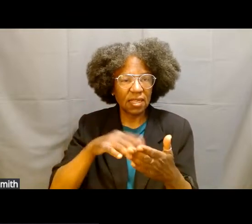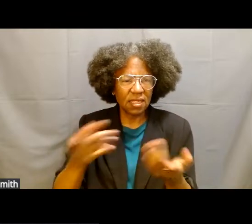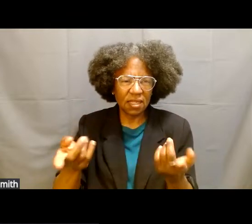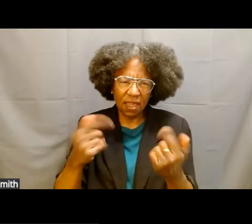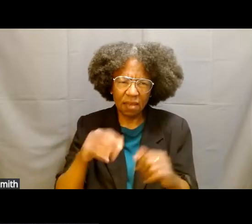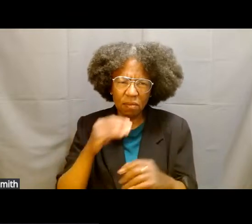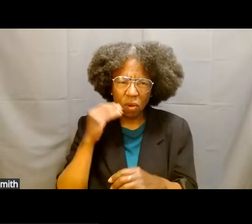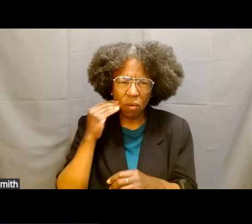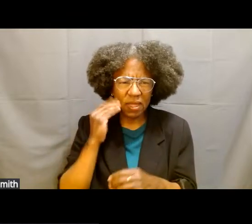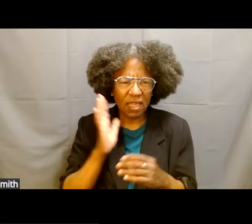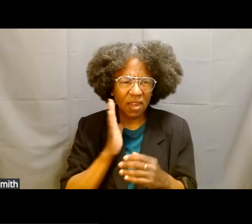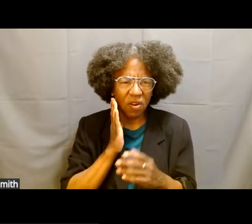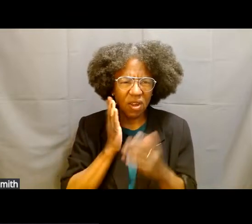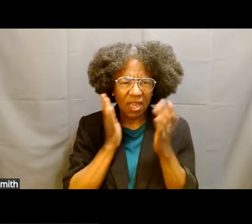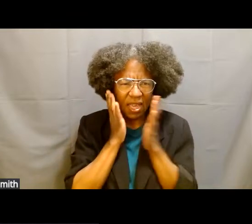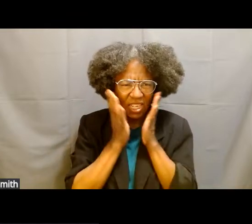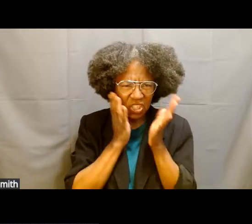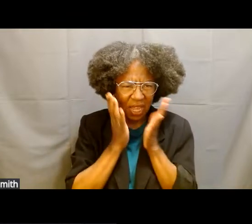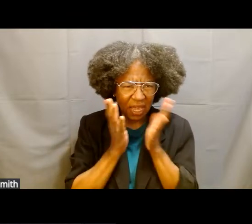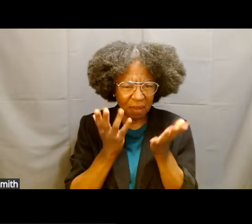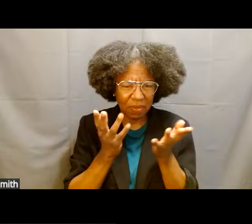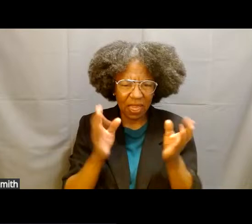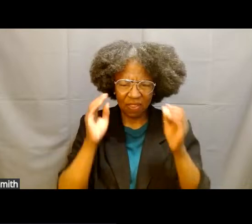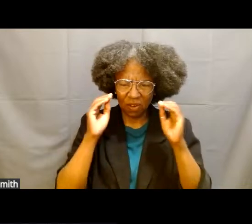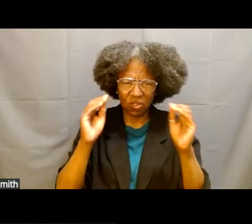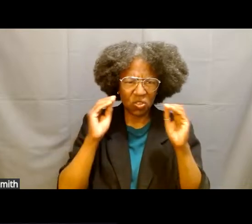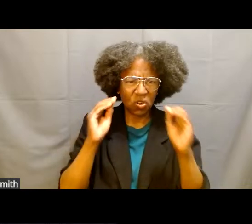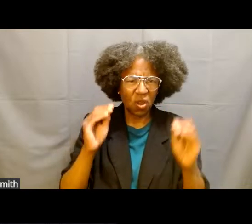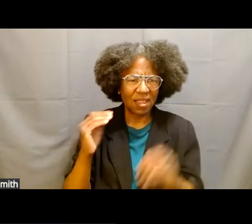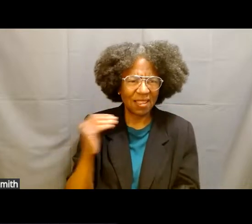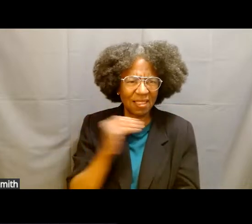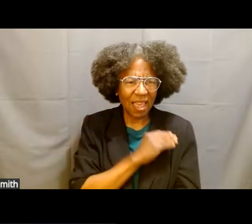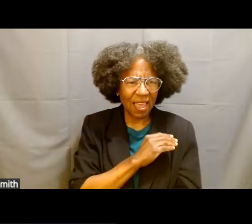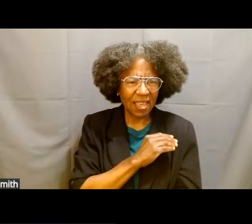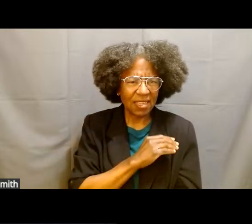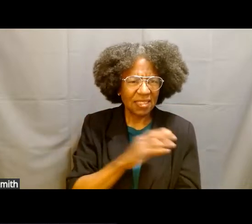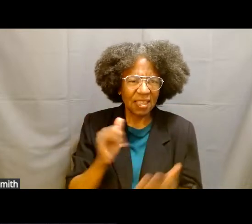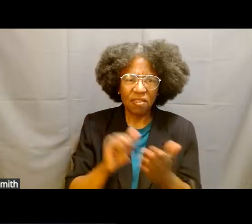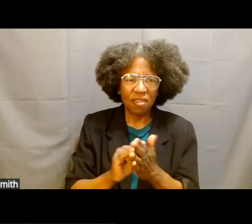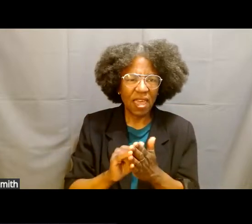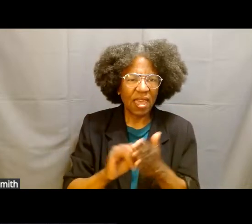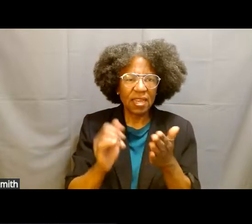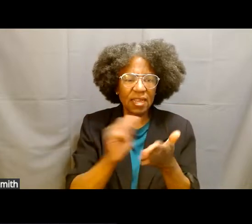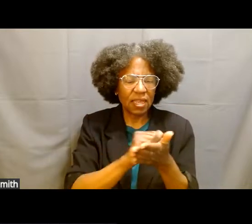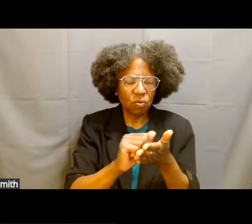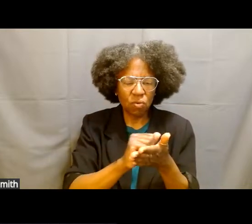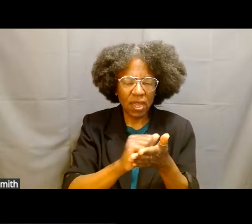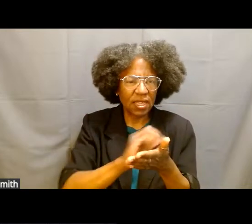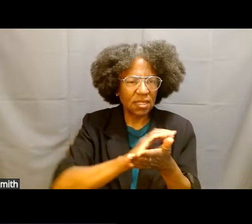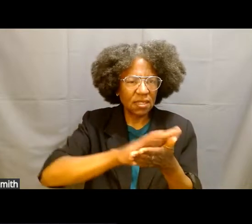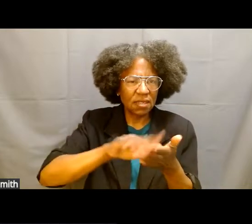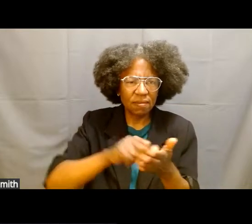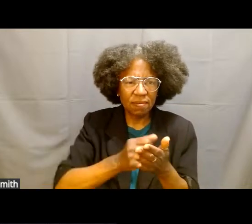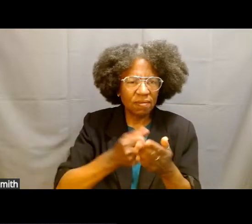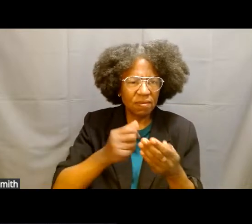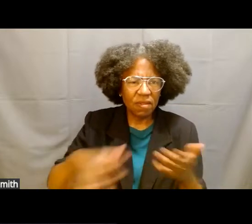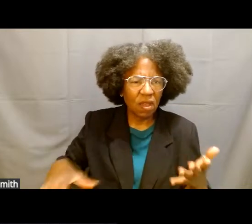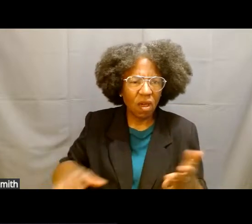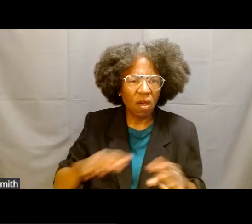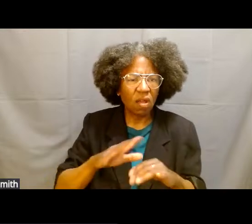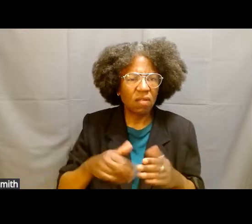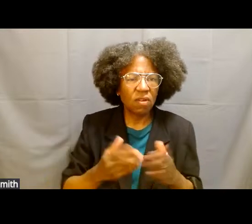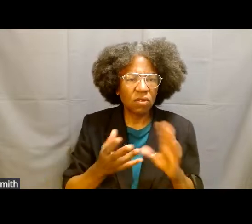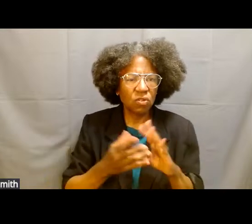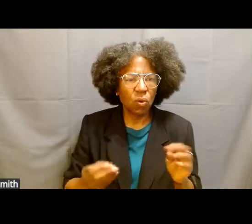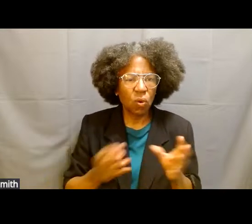they are being taught these awful lies that just erase our whole stories. And the thought that this is not